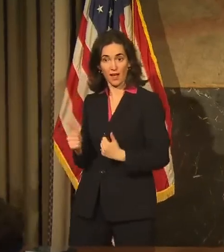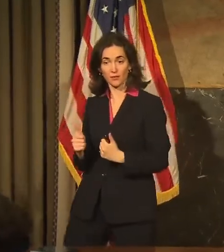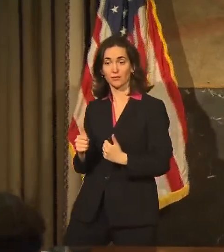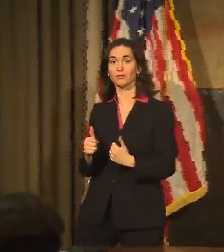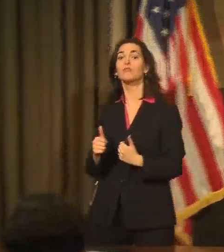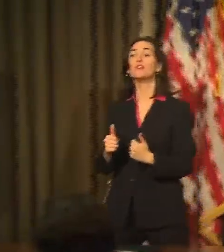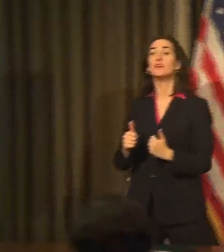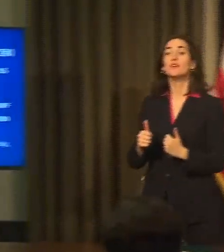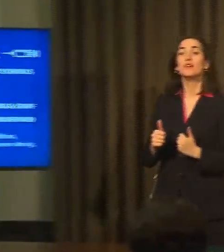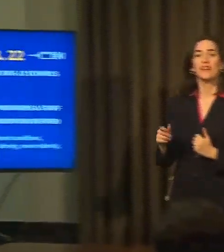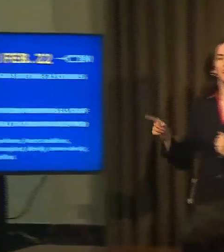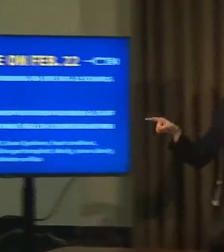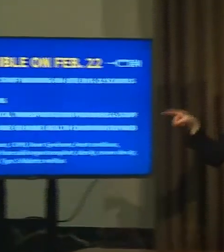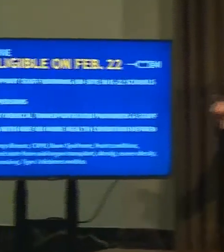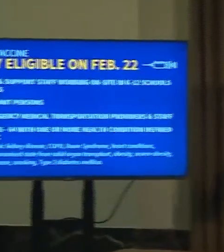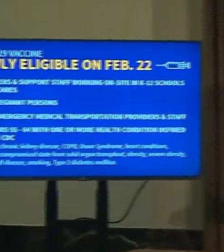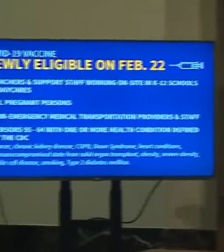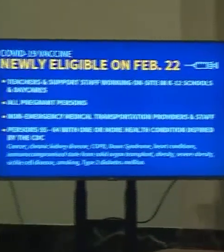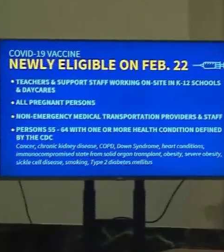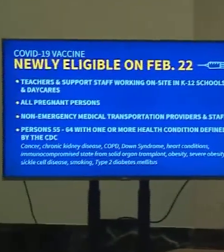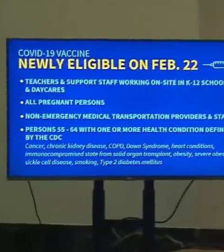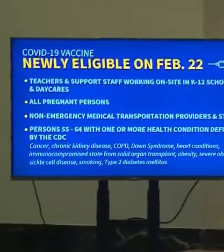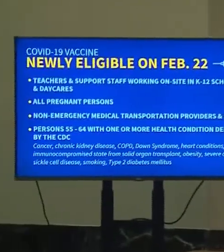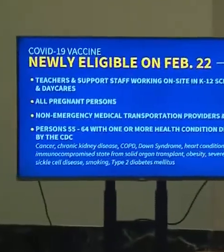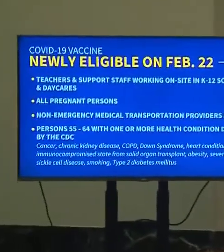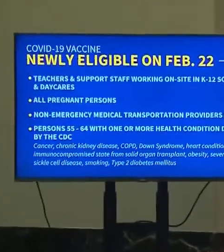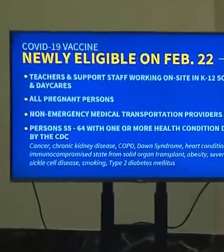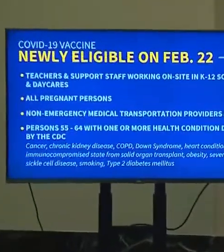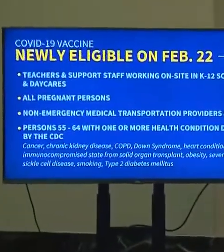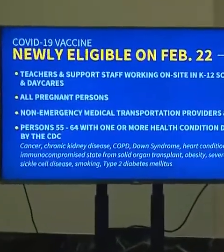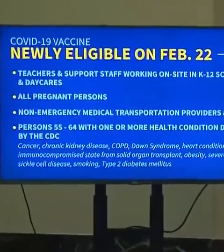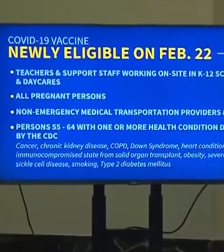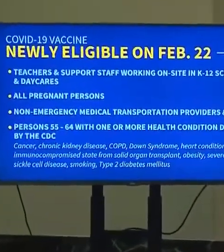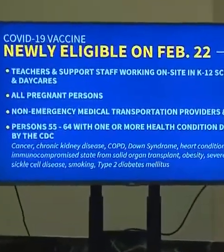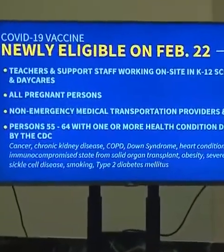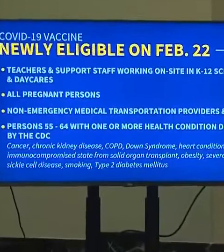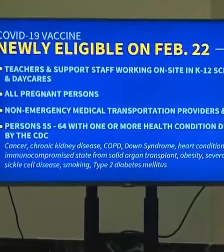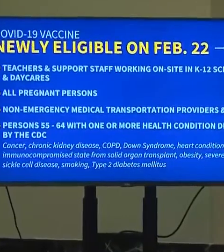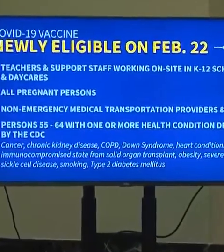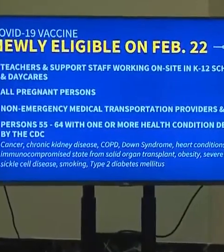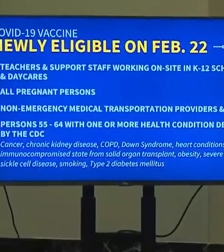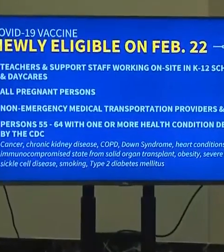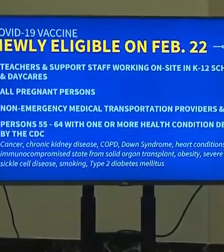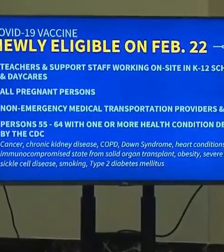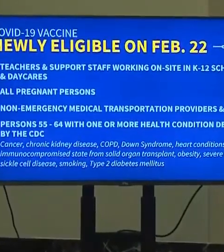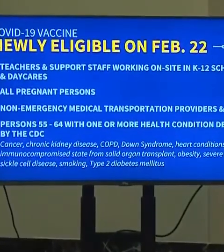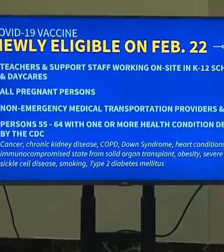pregnant persons. So this is an additional